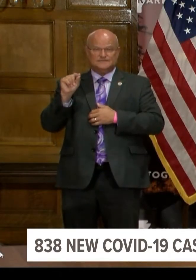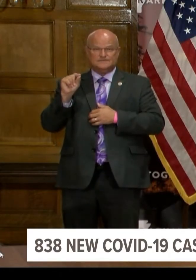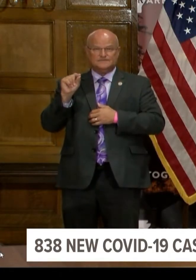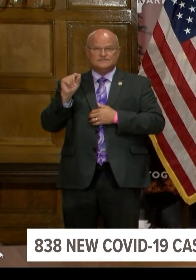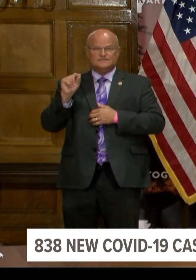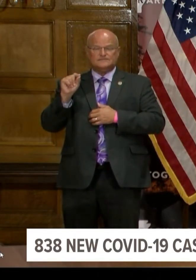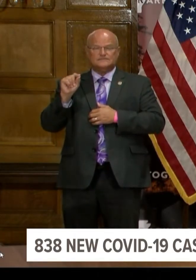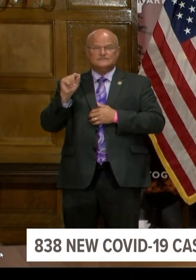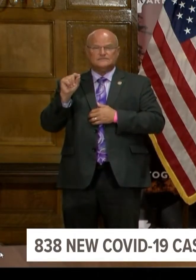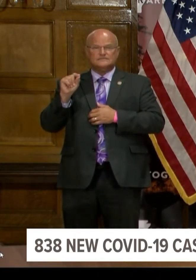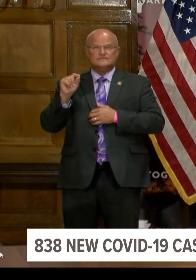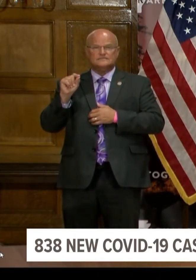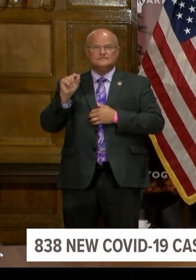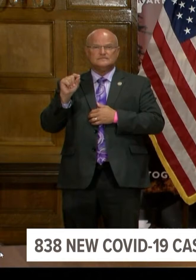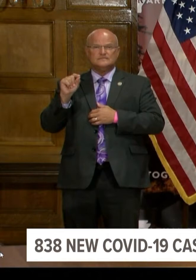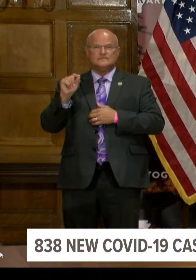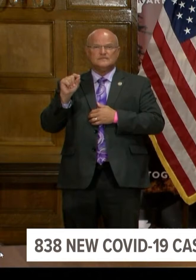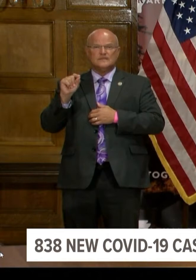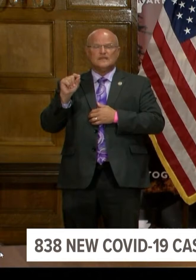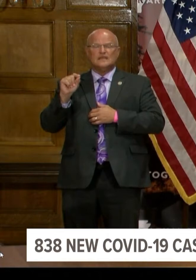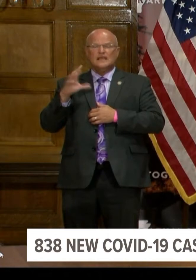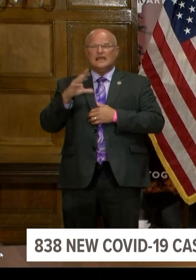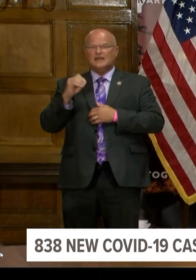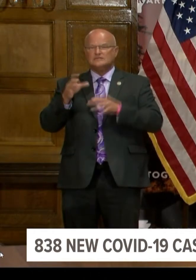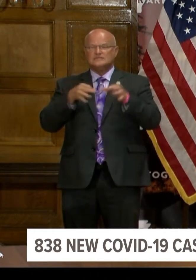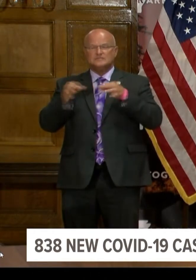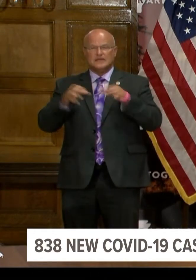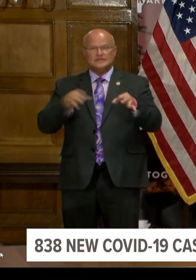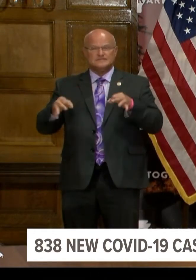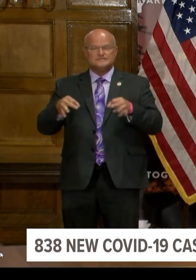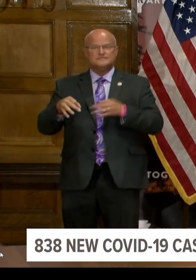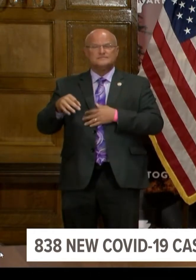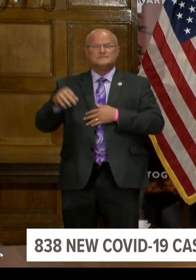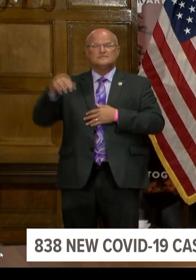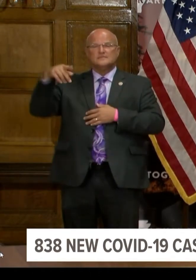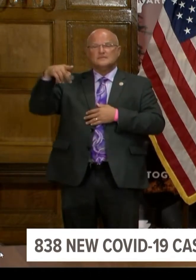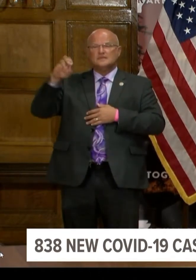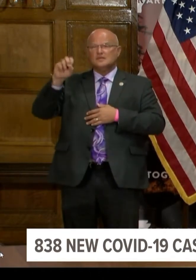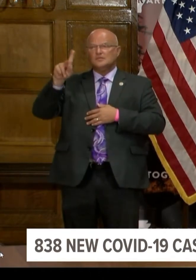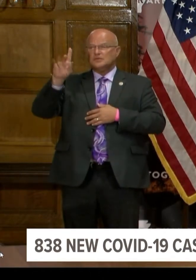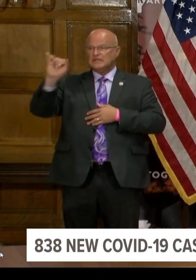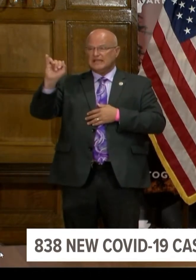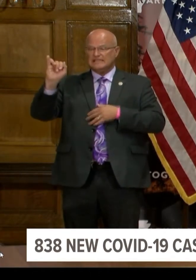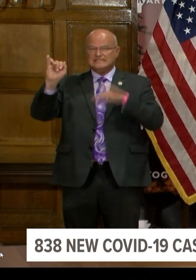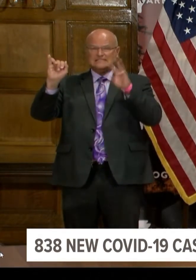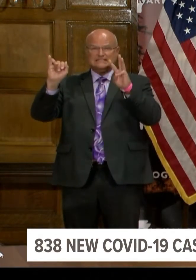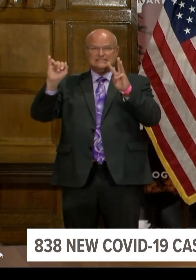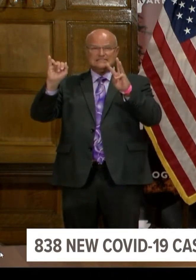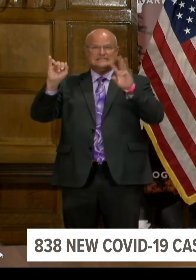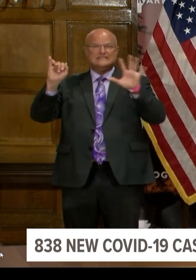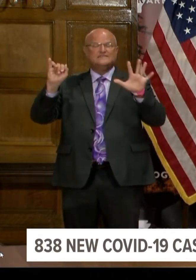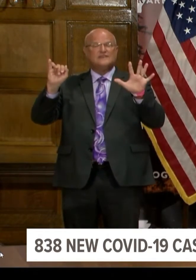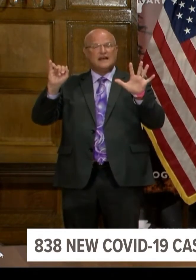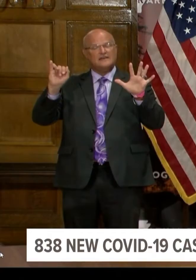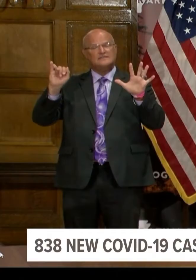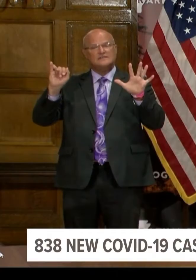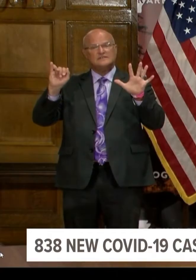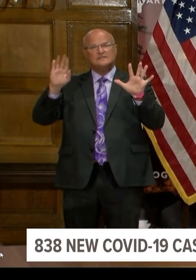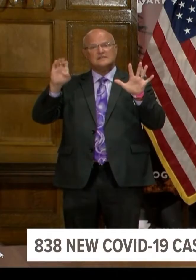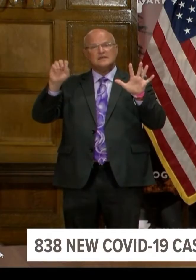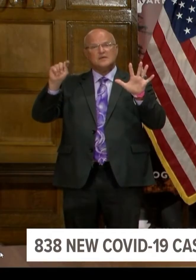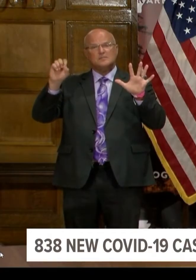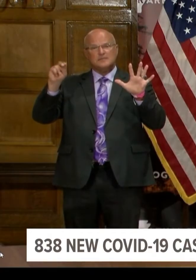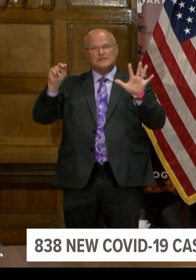and in decreasing order of frequency. They are Pulaski County at 65,